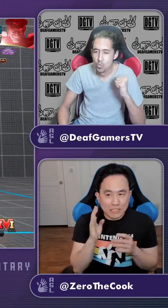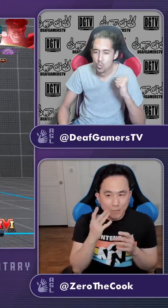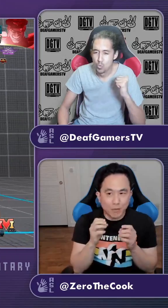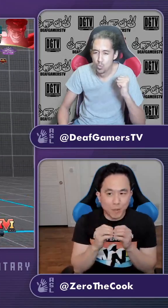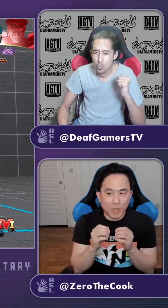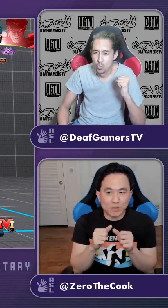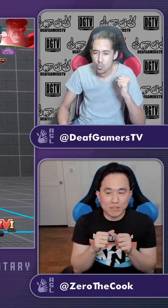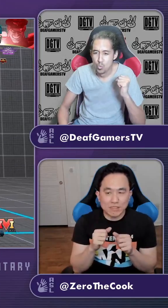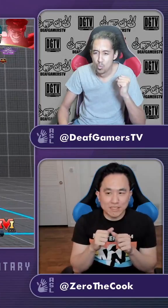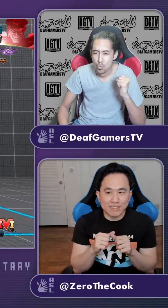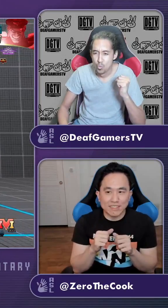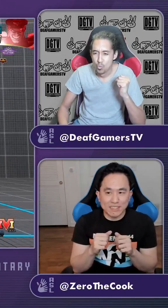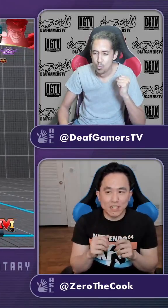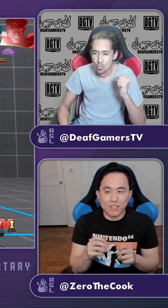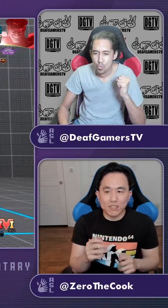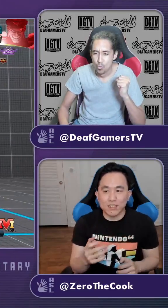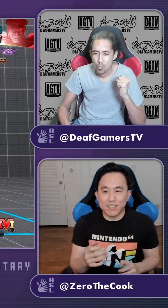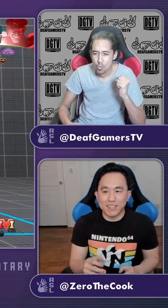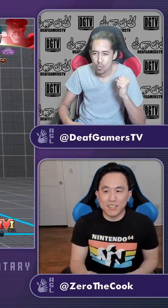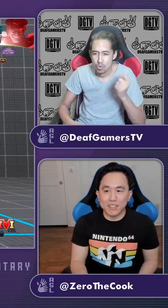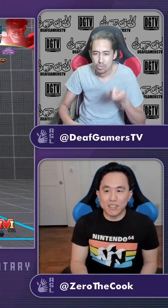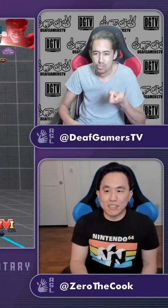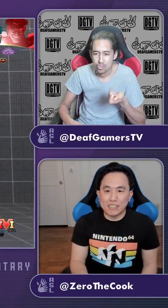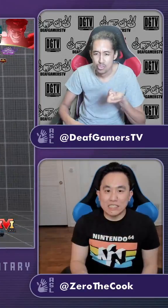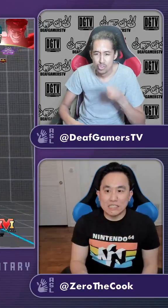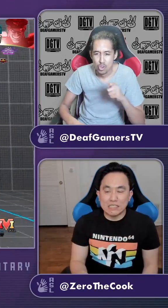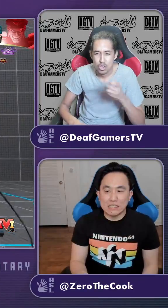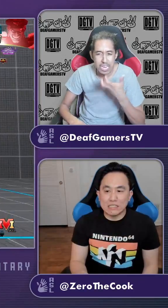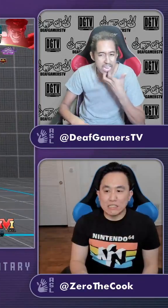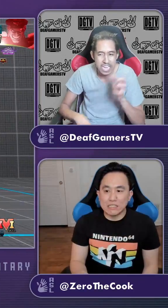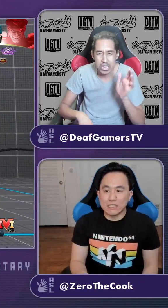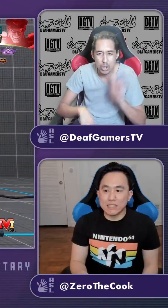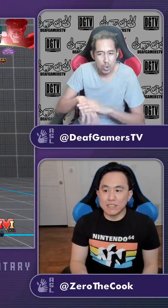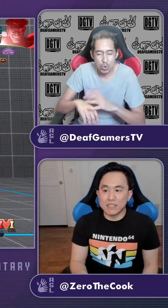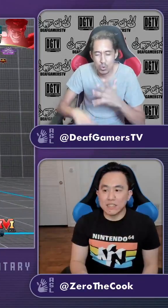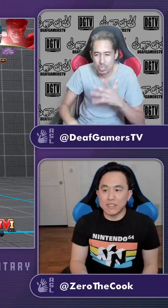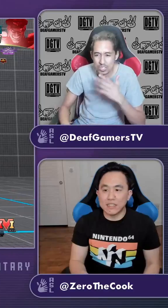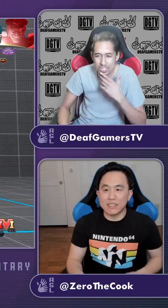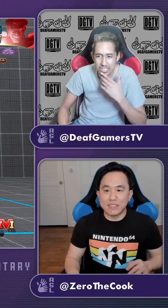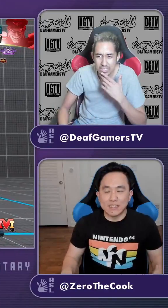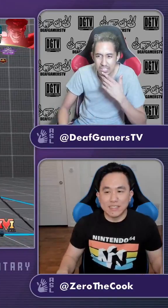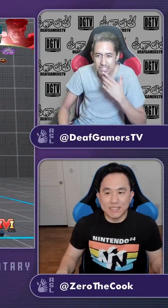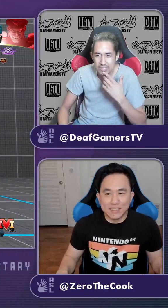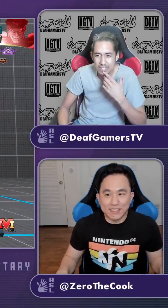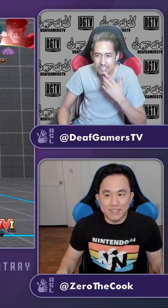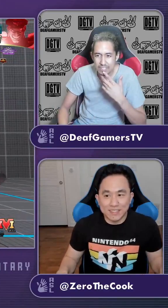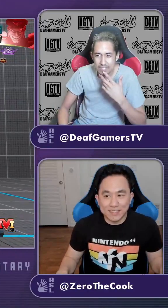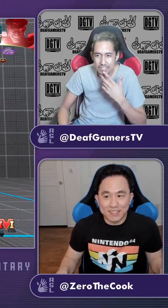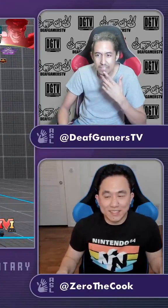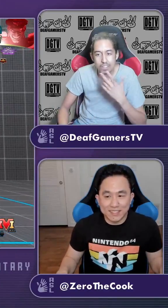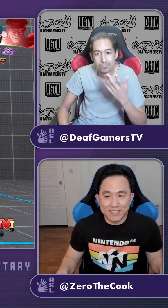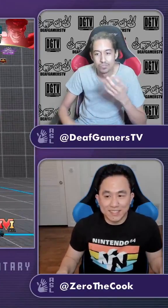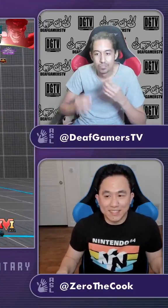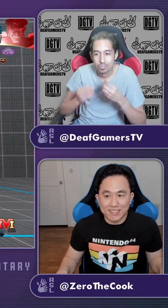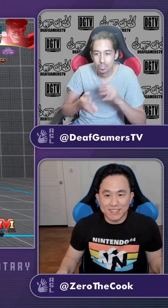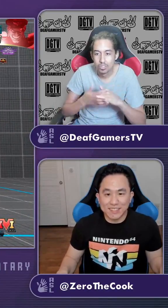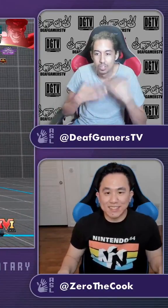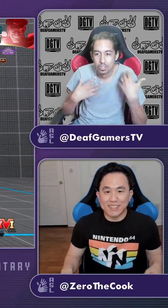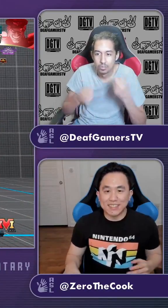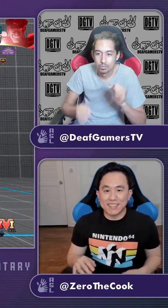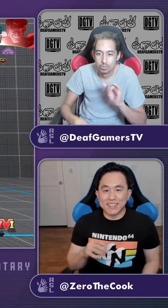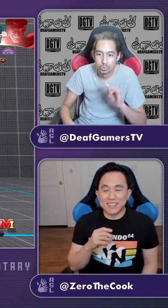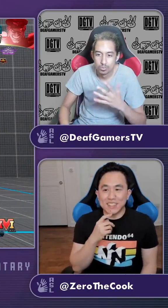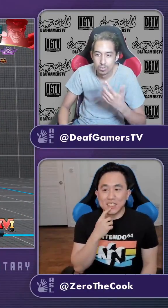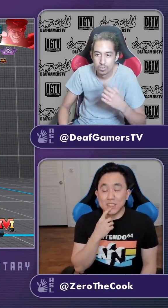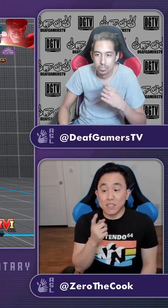Oh No, oh no things have gone sideways My line now on the approach that's a big